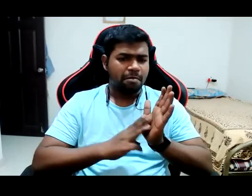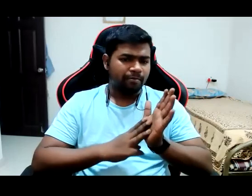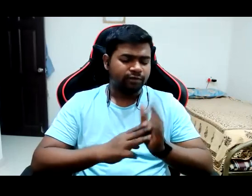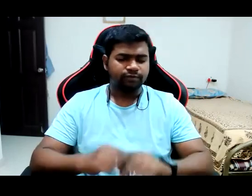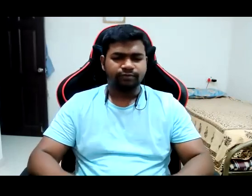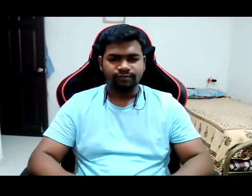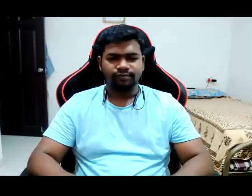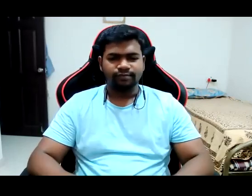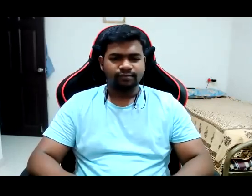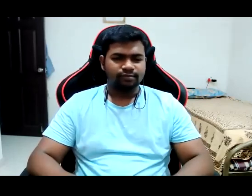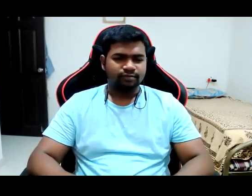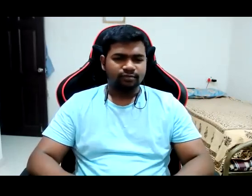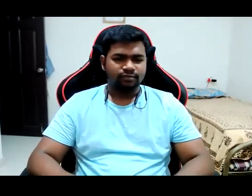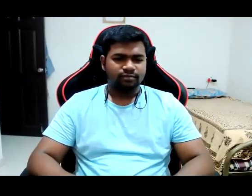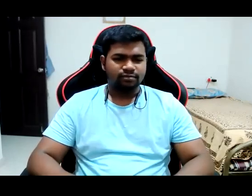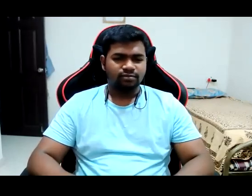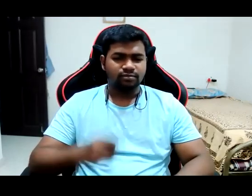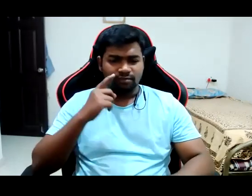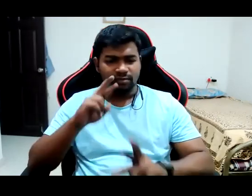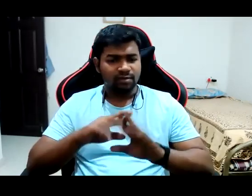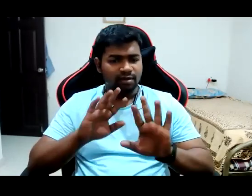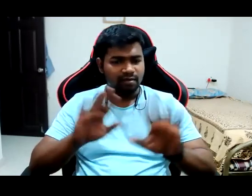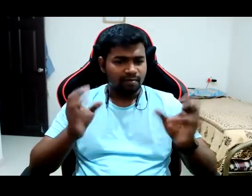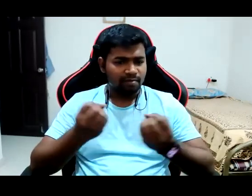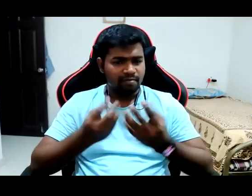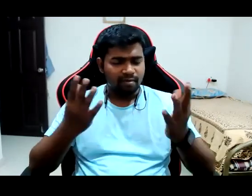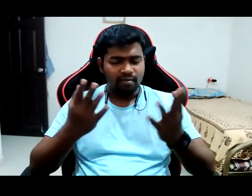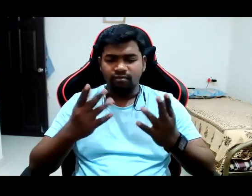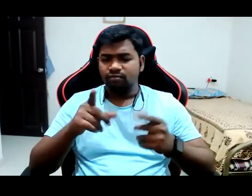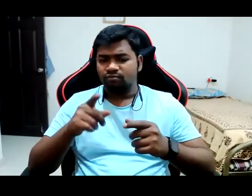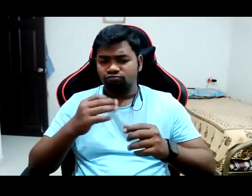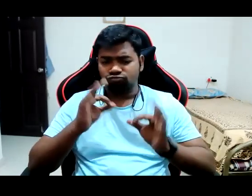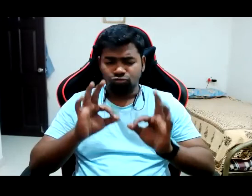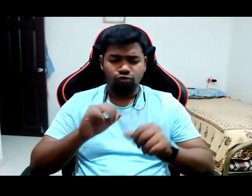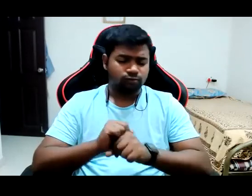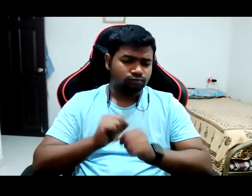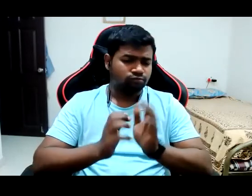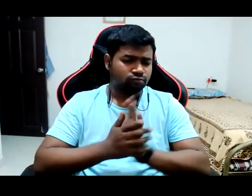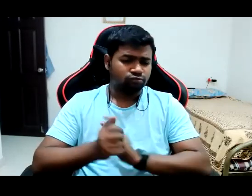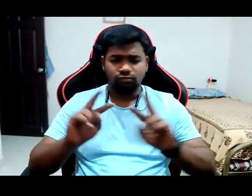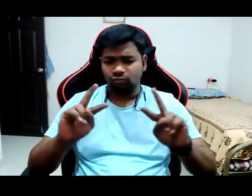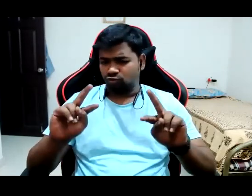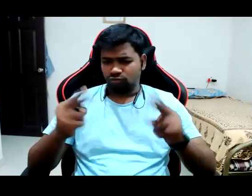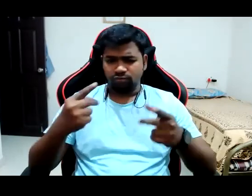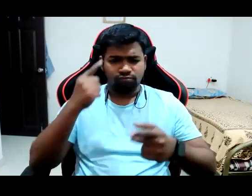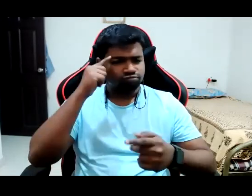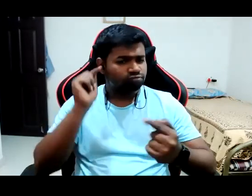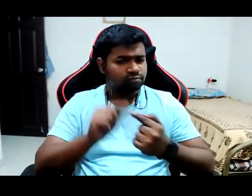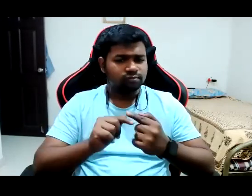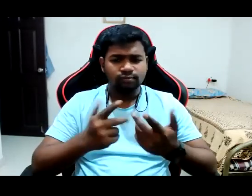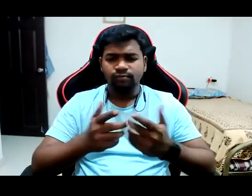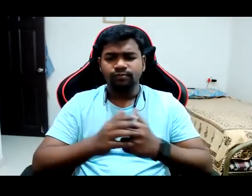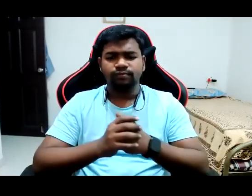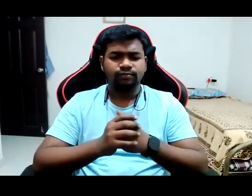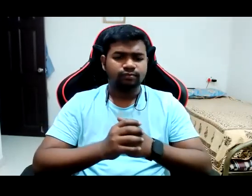with. exactly. If there are people that you think would be very solid, will bring like a very unique perspective or help out and that kind of